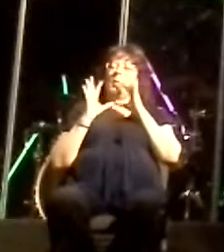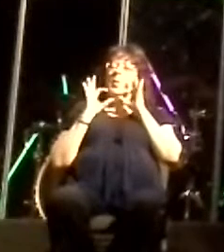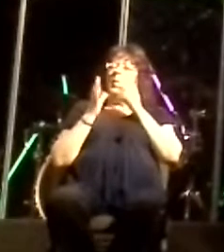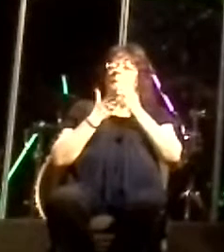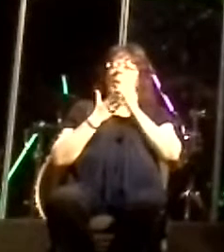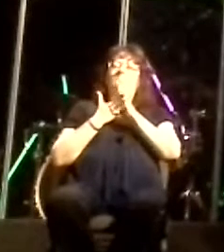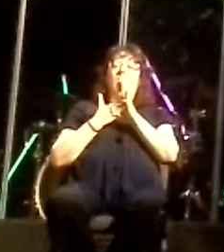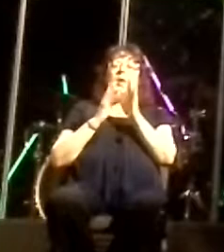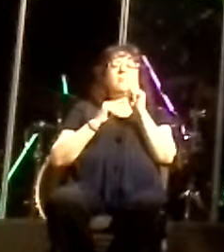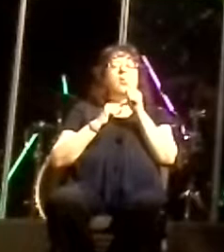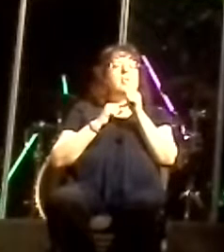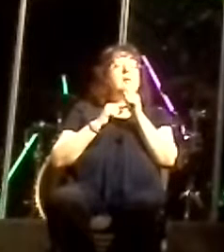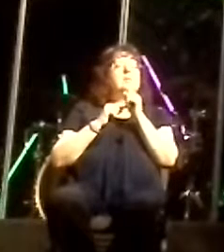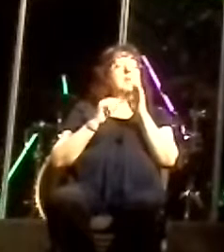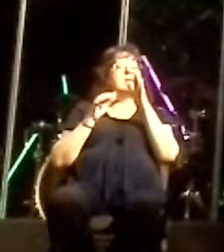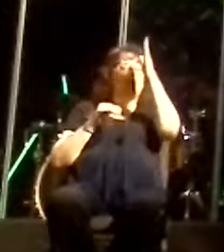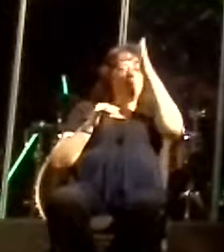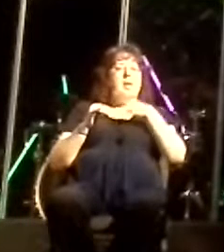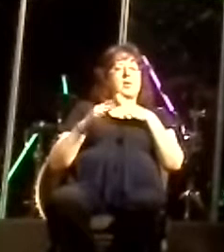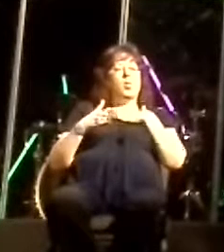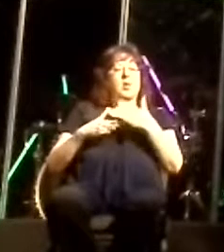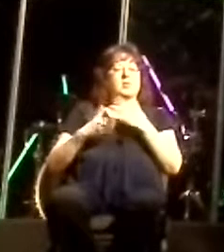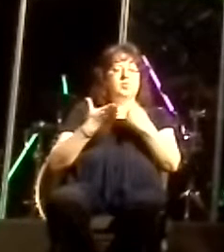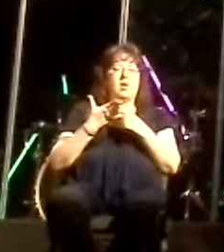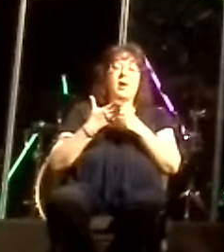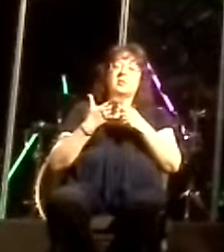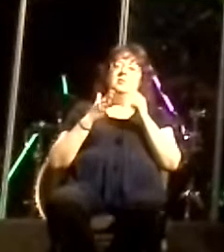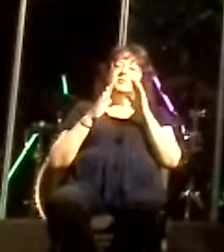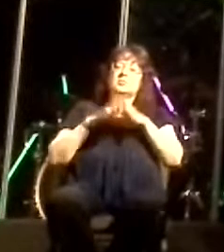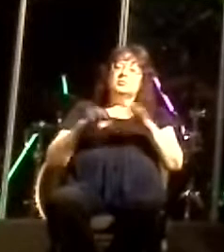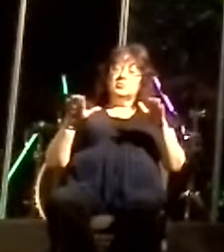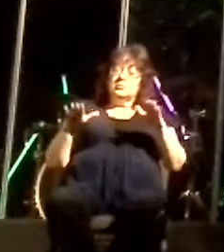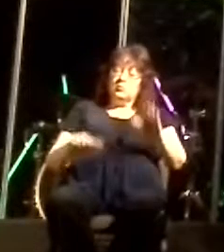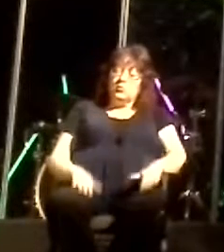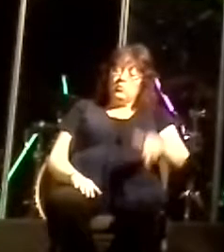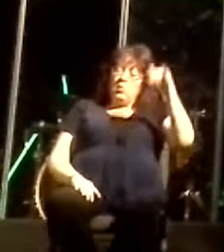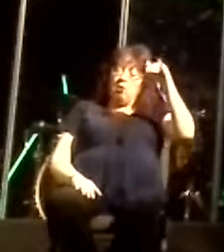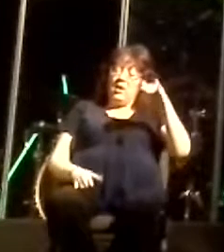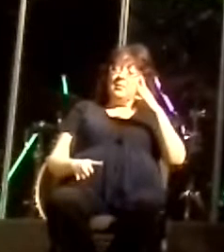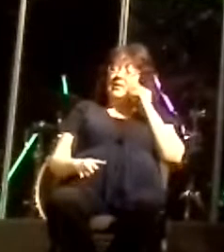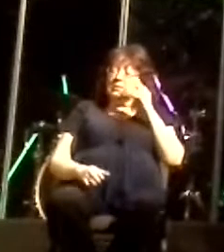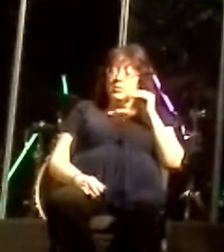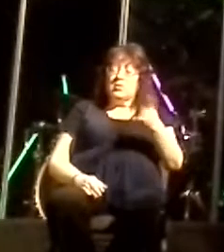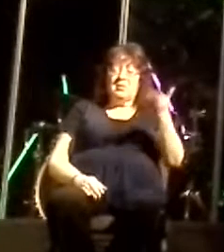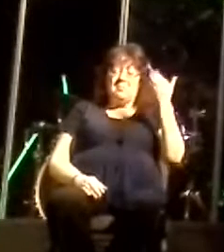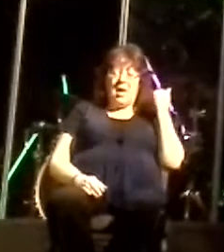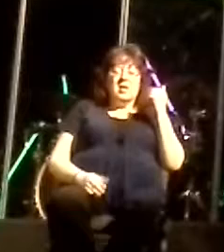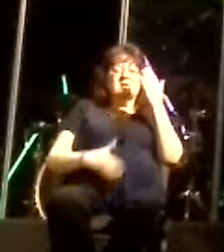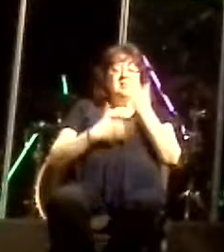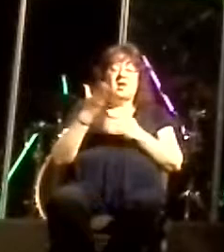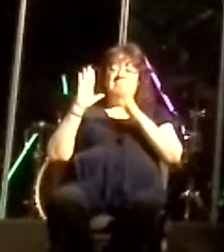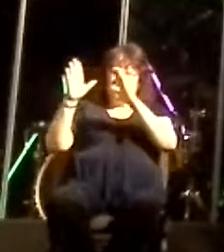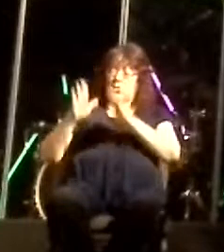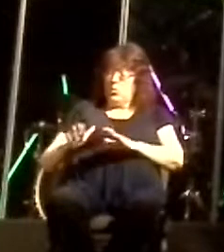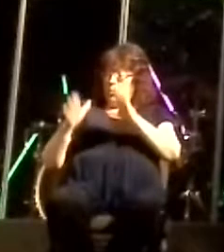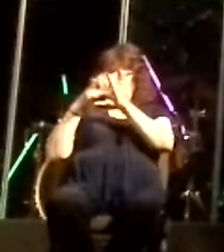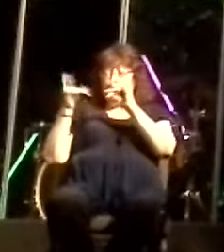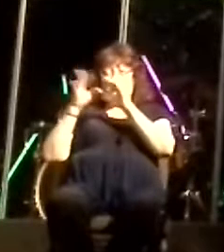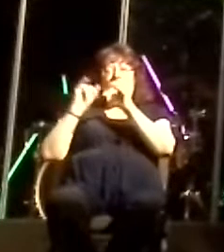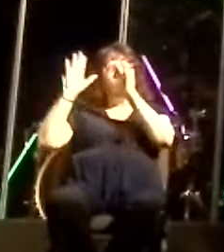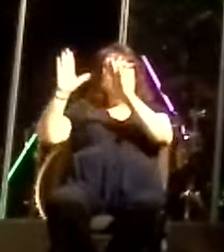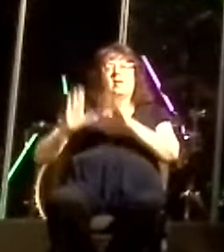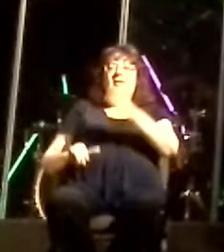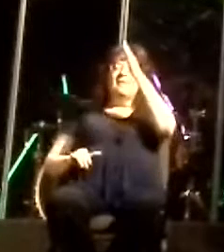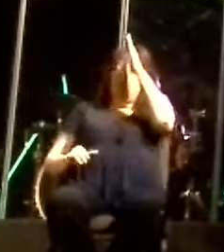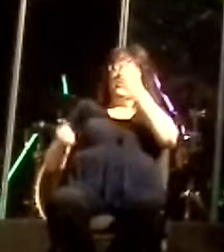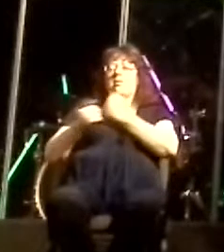when grown men are willing to talk about their childhood and talk about the past and talk about things they've been through. Some of the guys had great stories, phenomenal